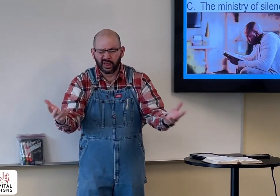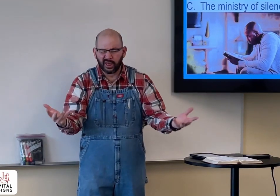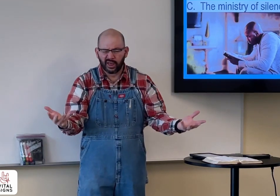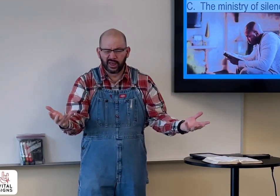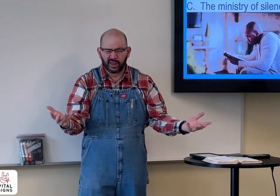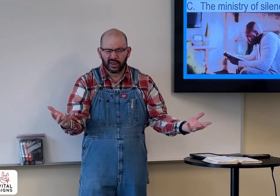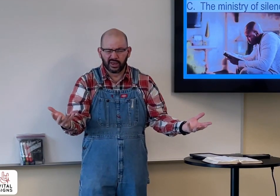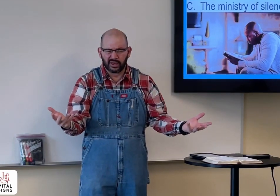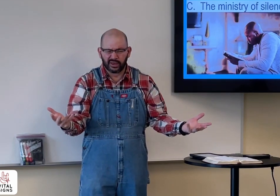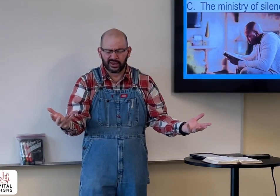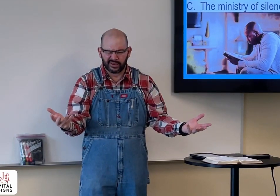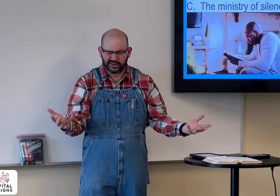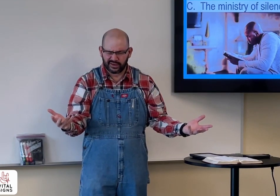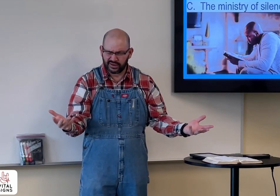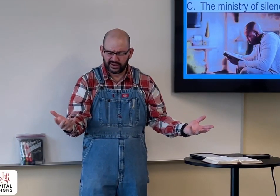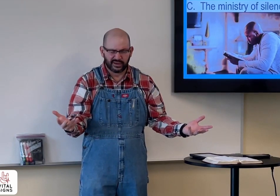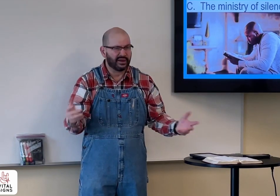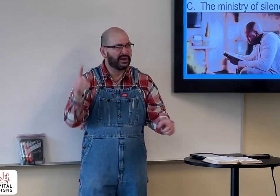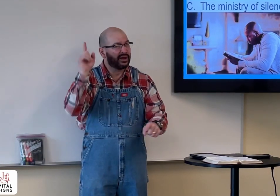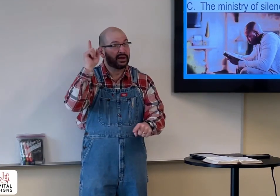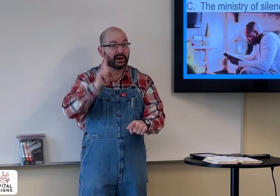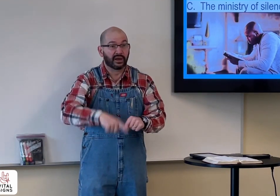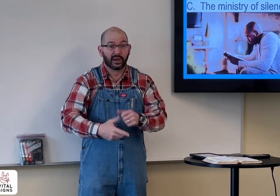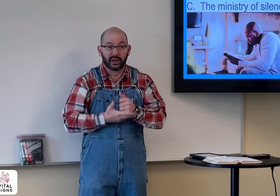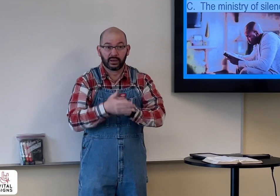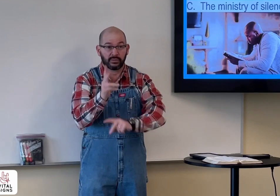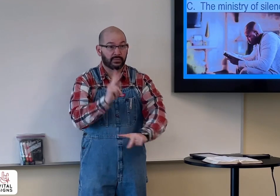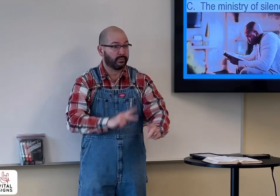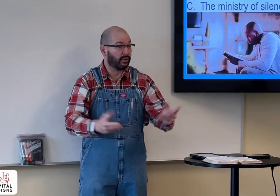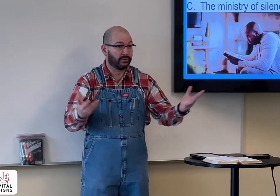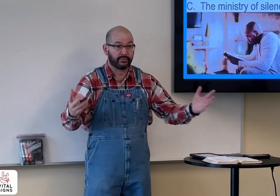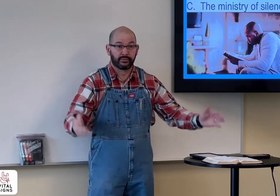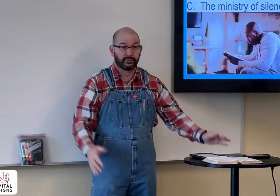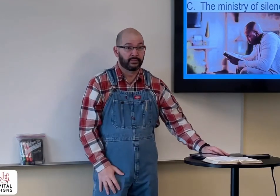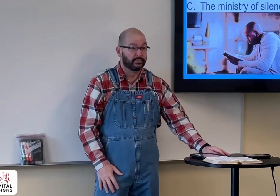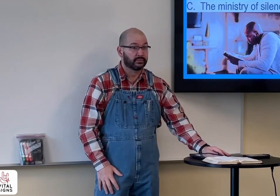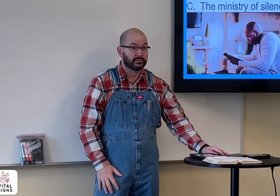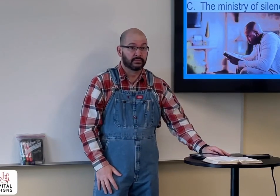the surface is just the beginning. That can't help people.